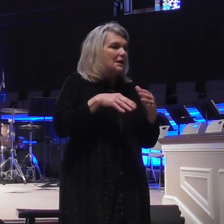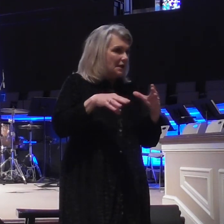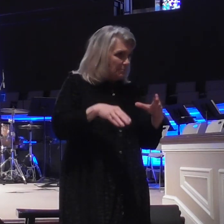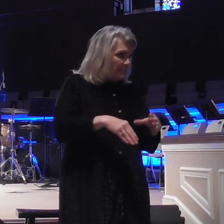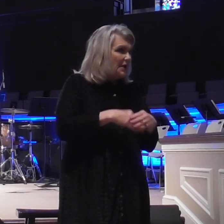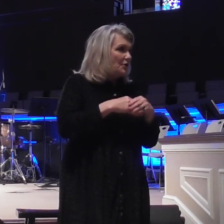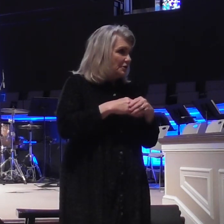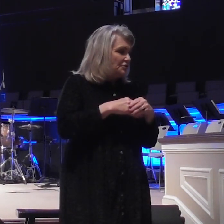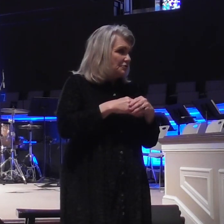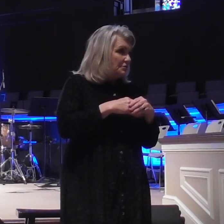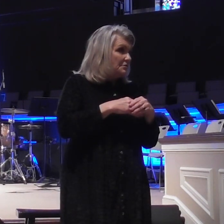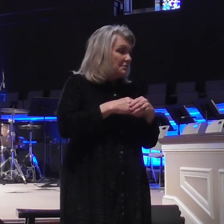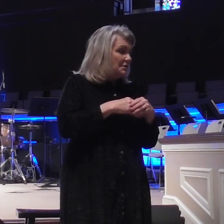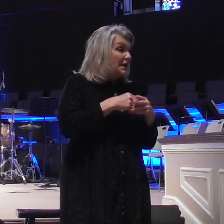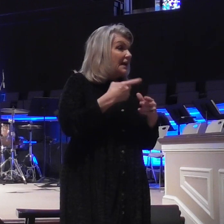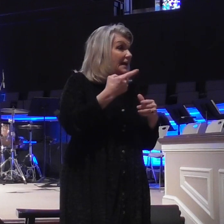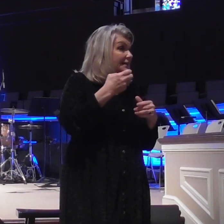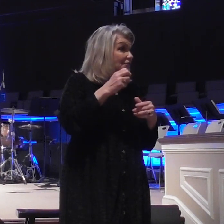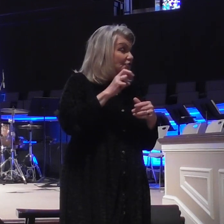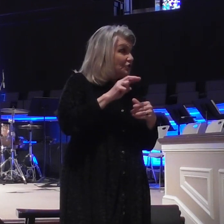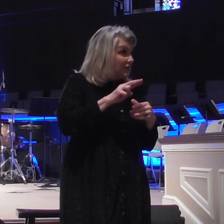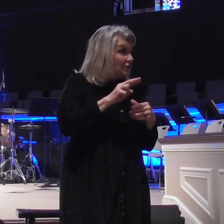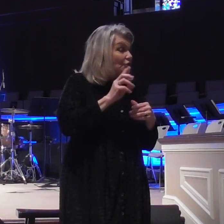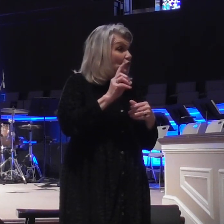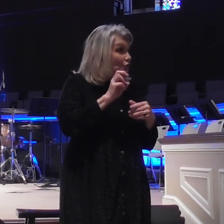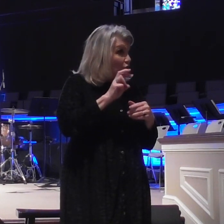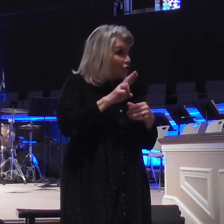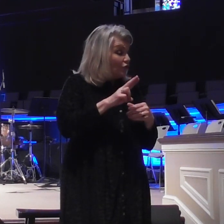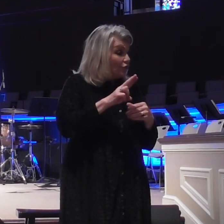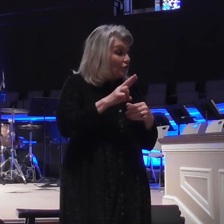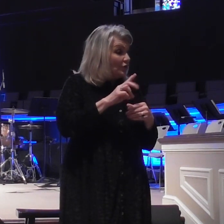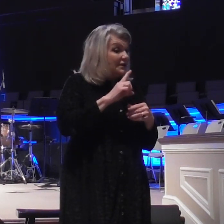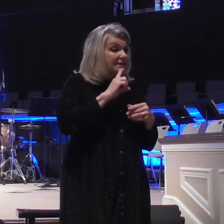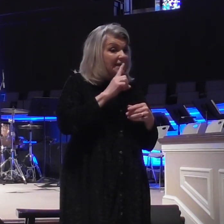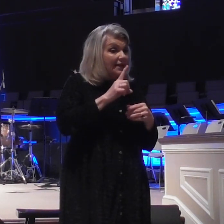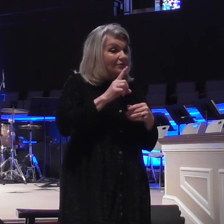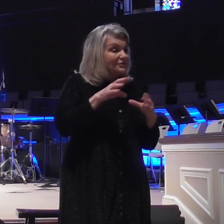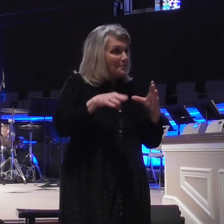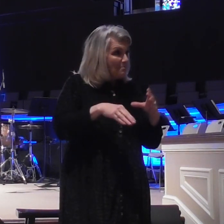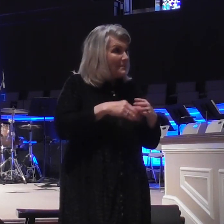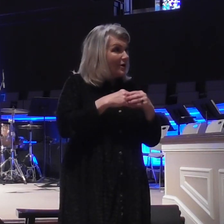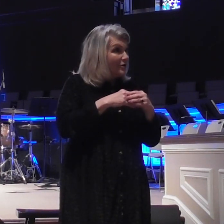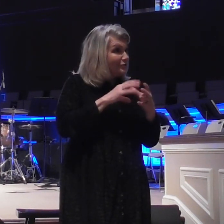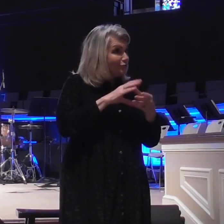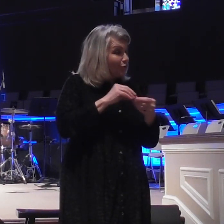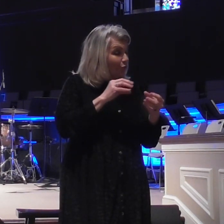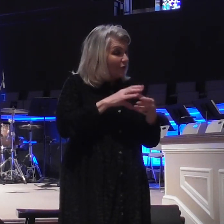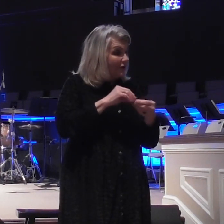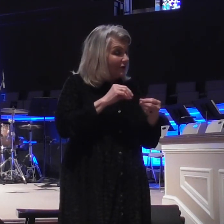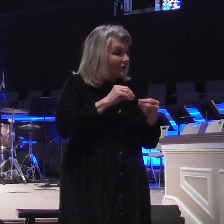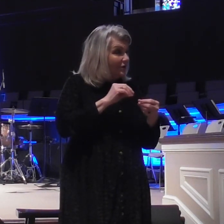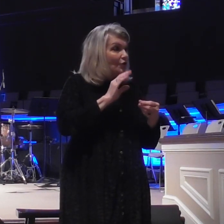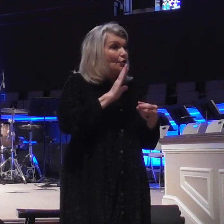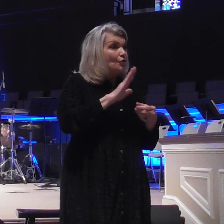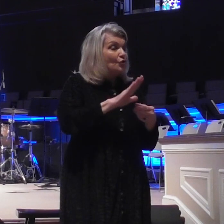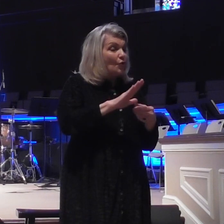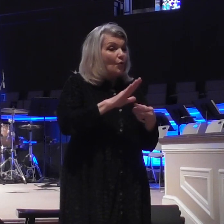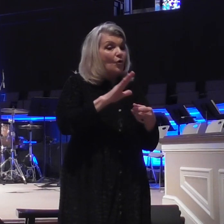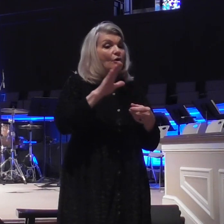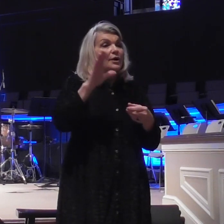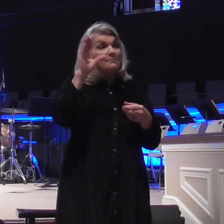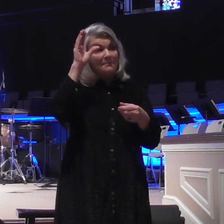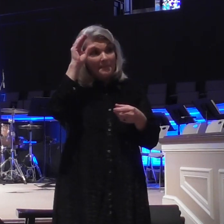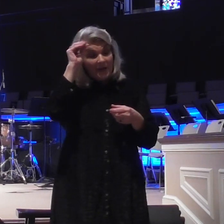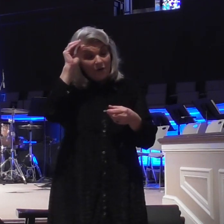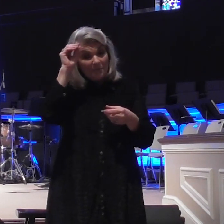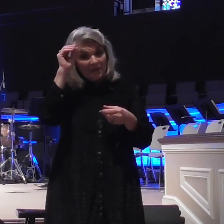that genderedness really tells a marriage story. Your maleness suggests what you are